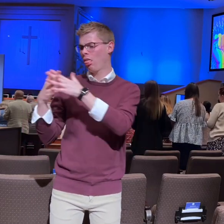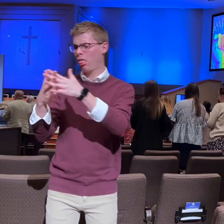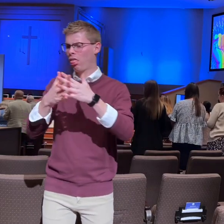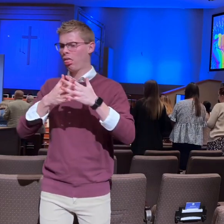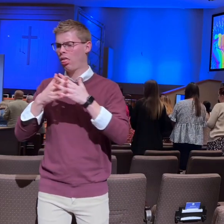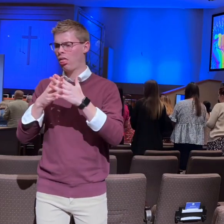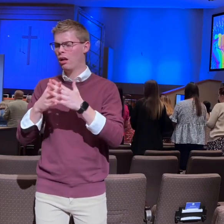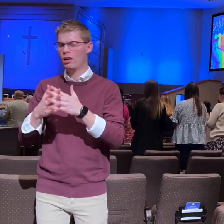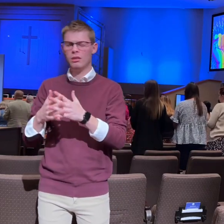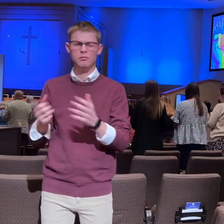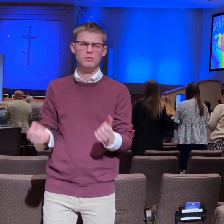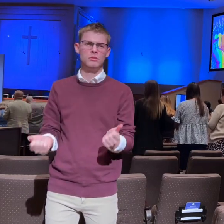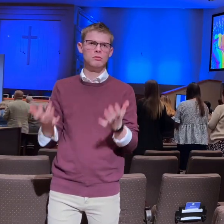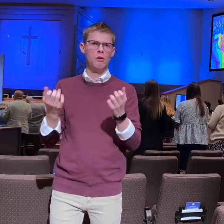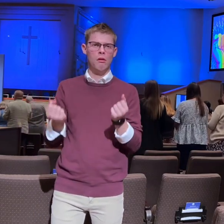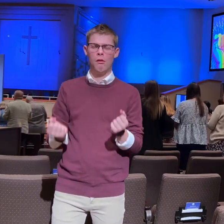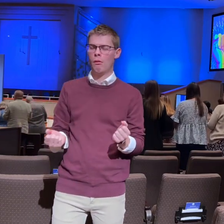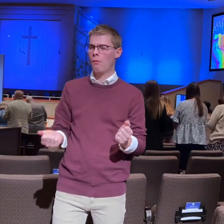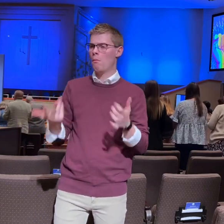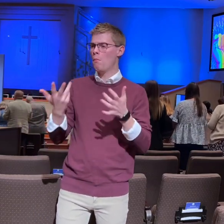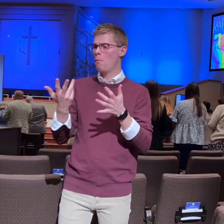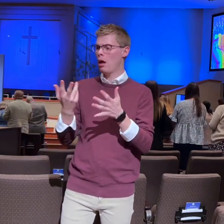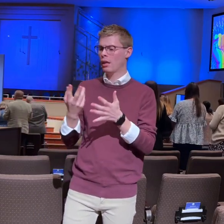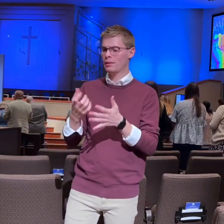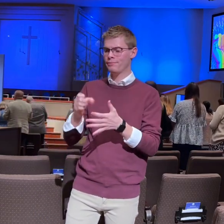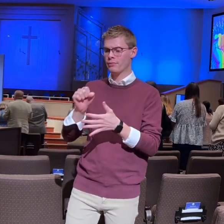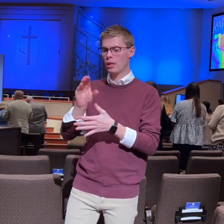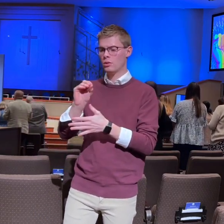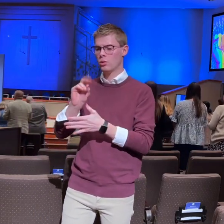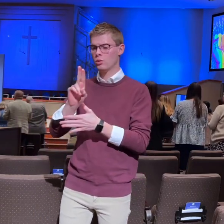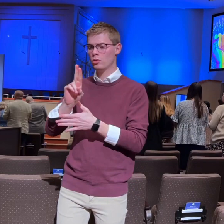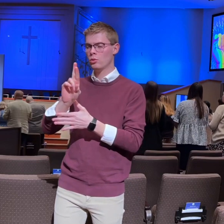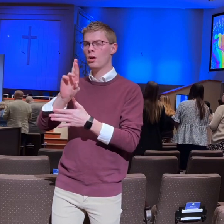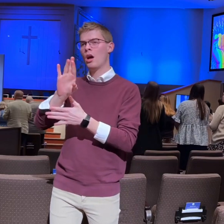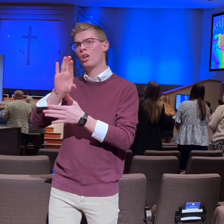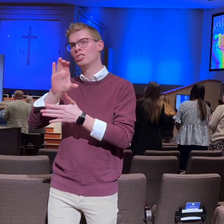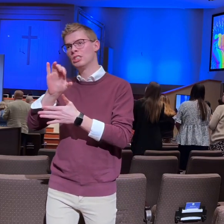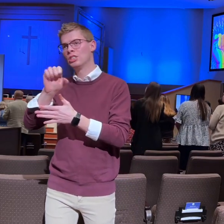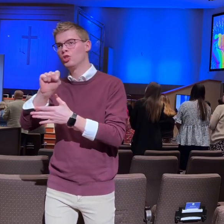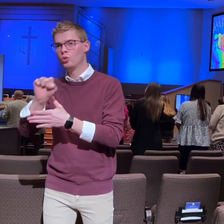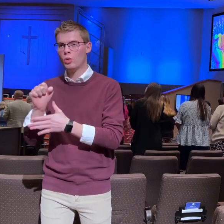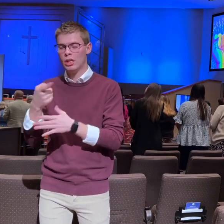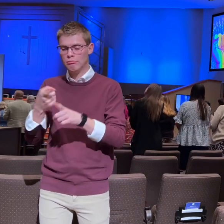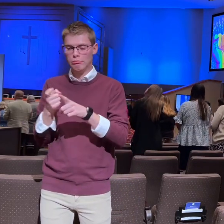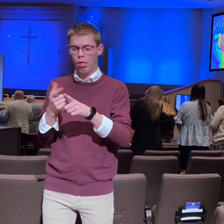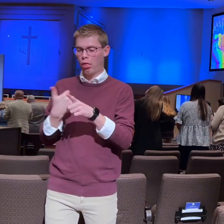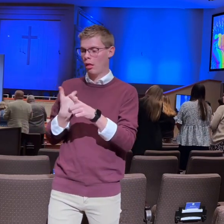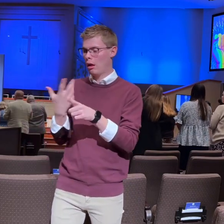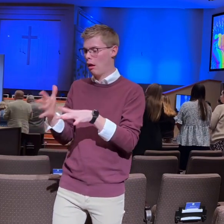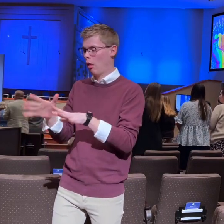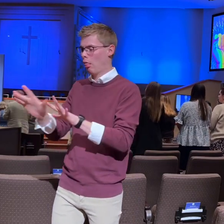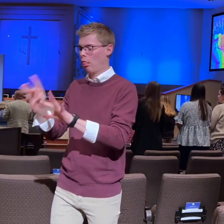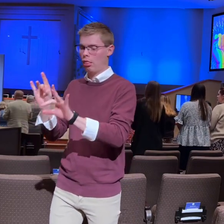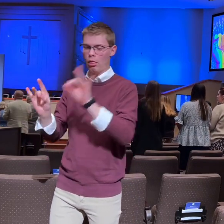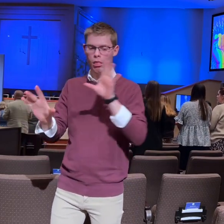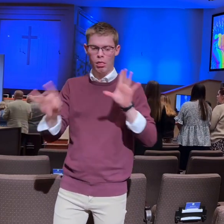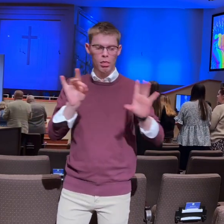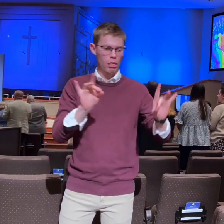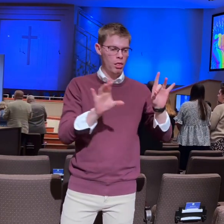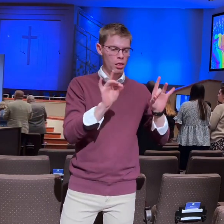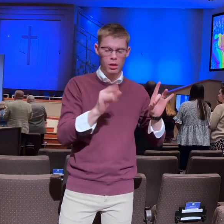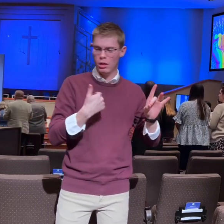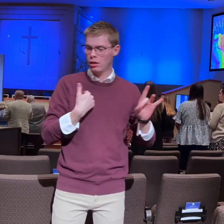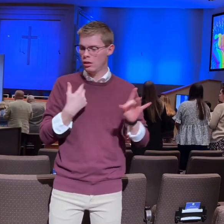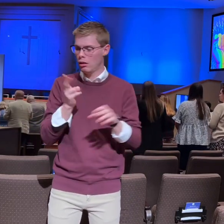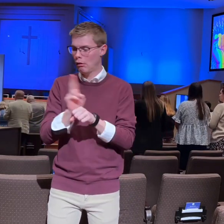footnotes. And so everything I just said and a whole lot more, and it's all footnoted. And some of you that study the Word of God and you're sensing